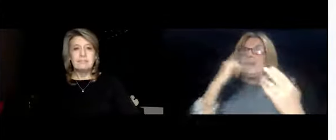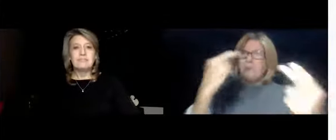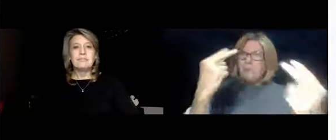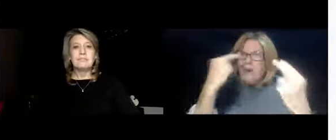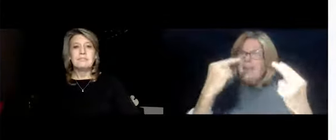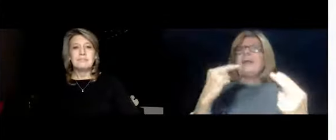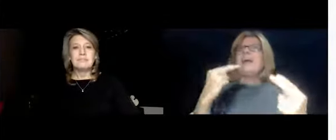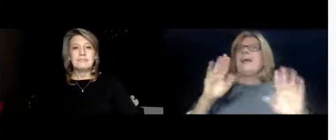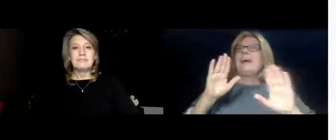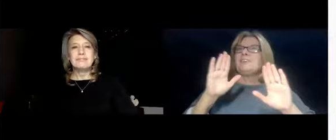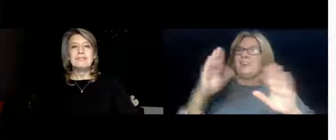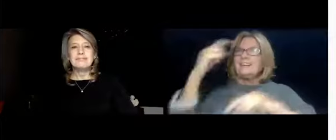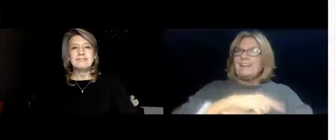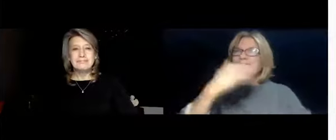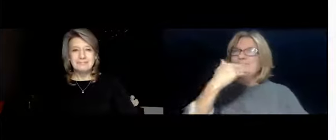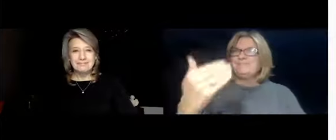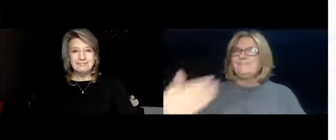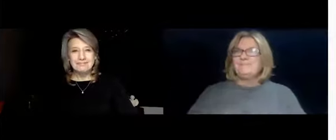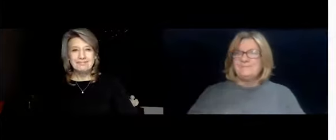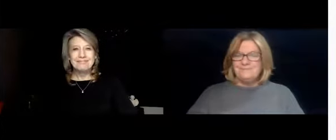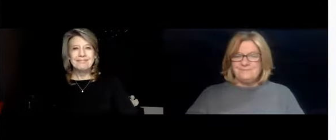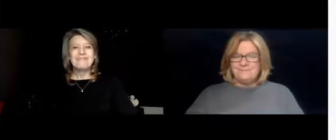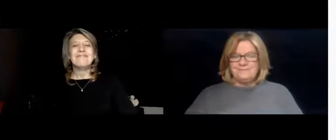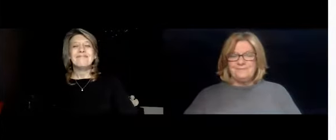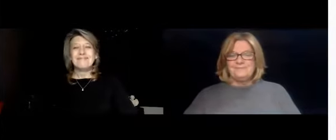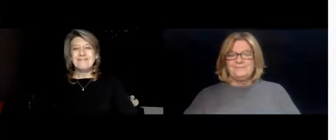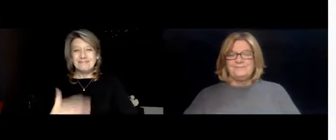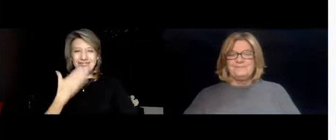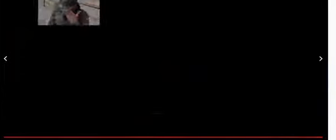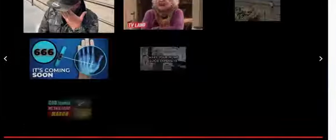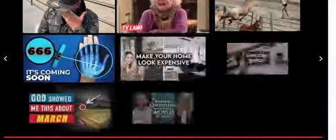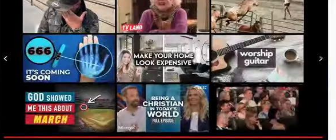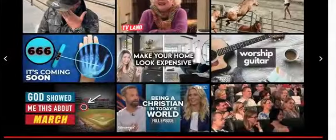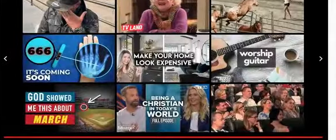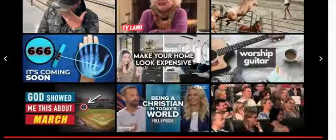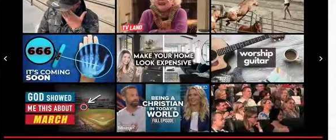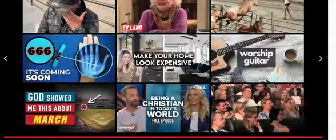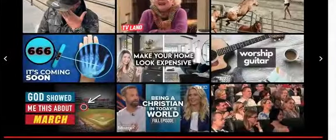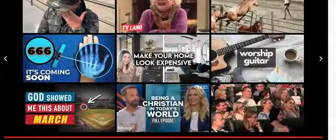started. Again, Deborah, I want to thank you. I want to thank my audience as well. Have a good day.